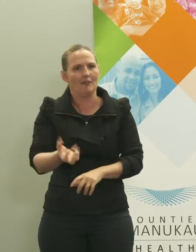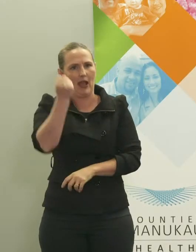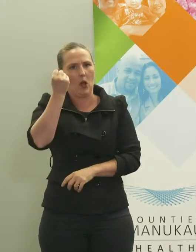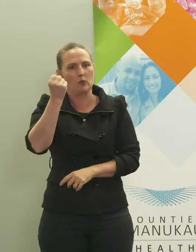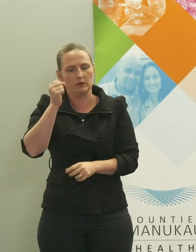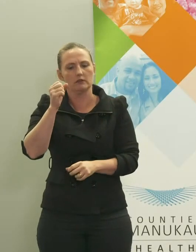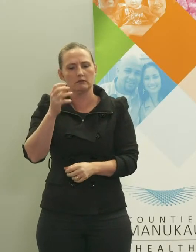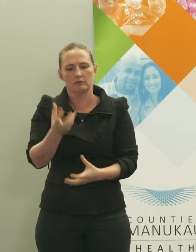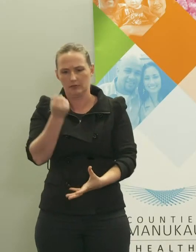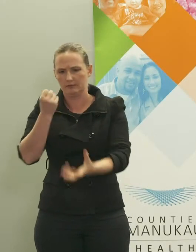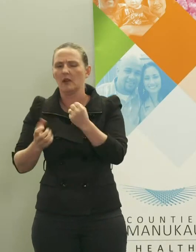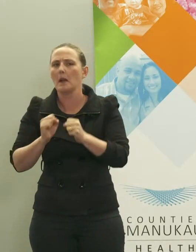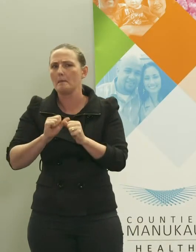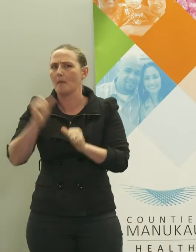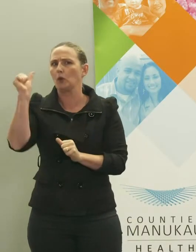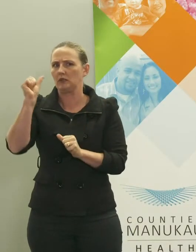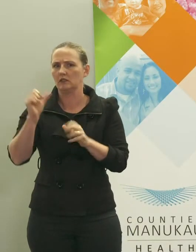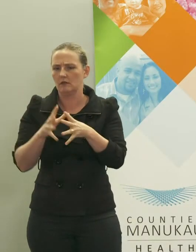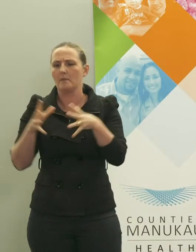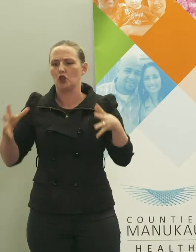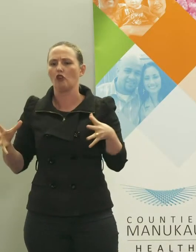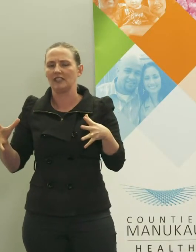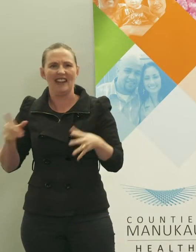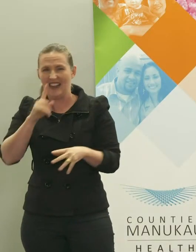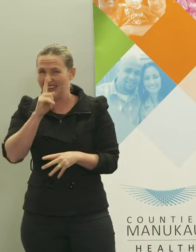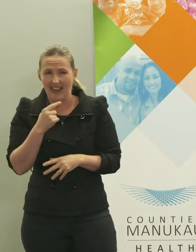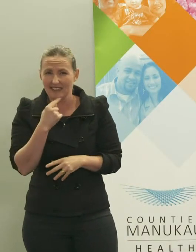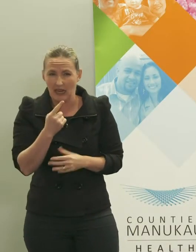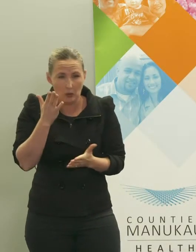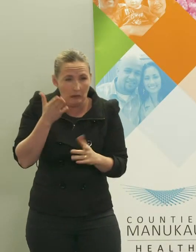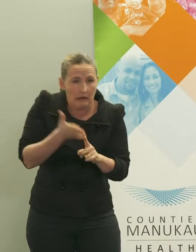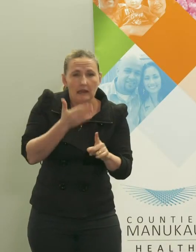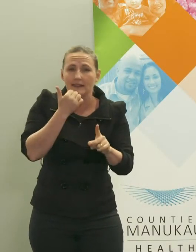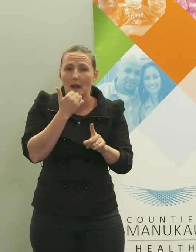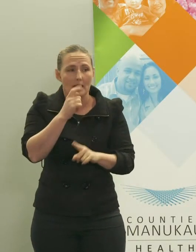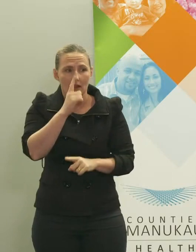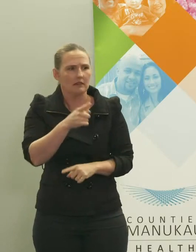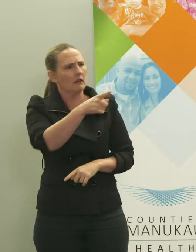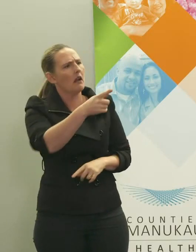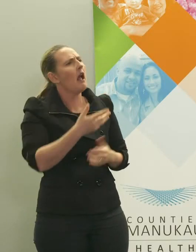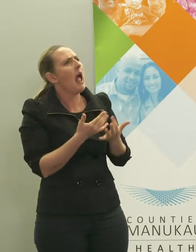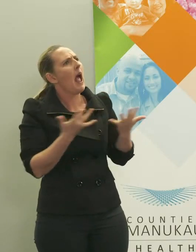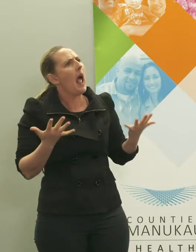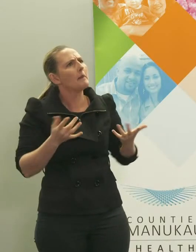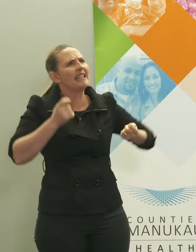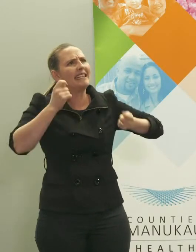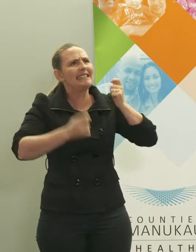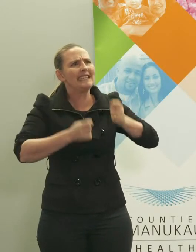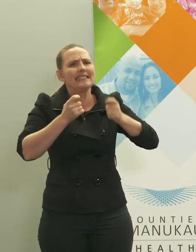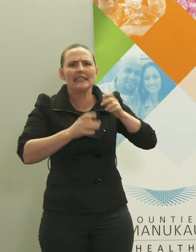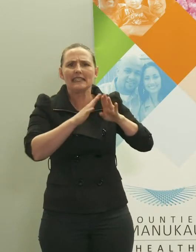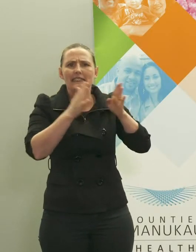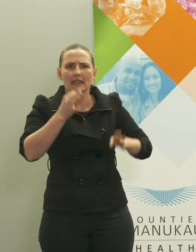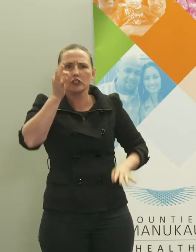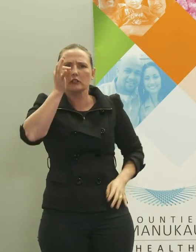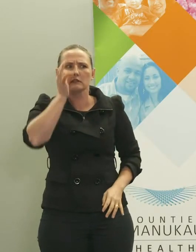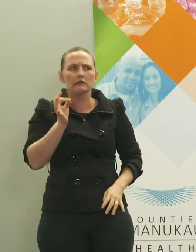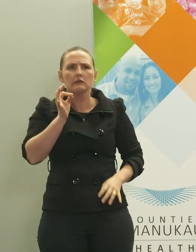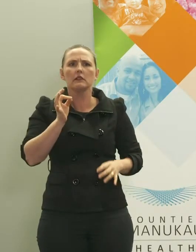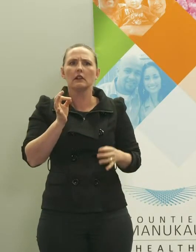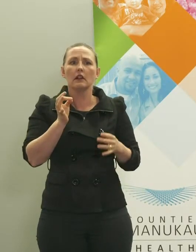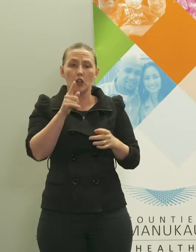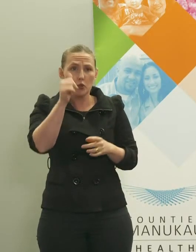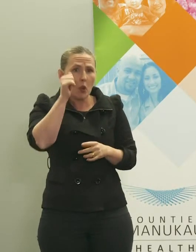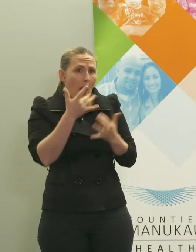an overwhelming majority. How many, though, would be being picked up at testing stations in the last week? Have you got an idea of a percentage